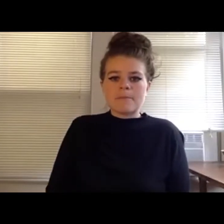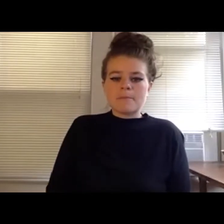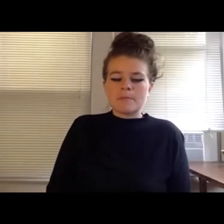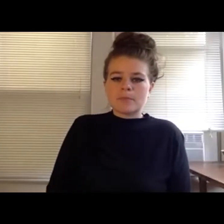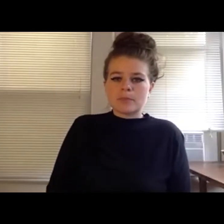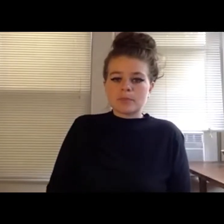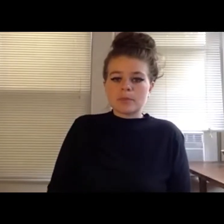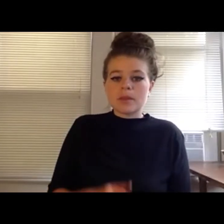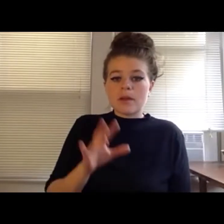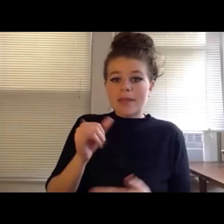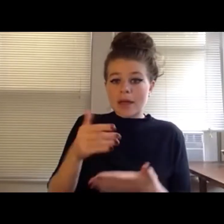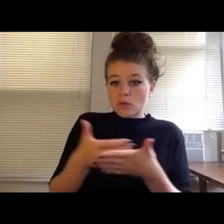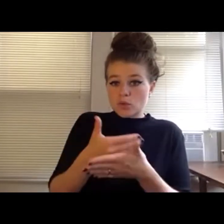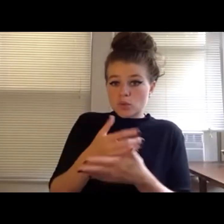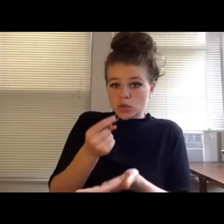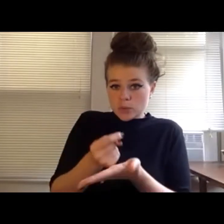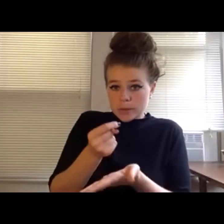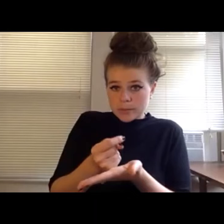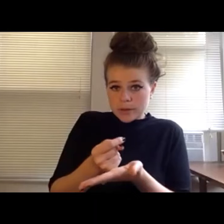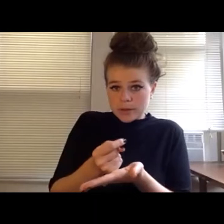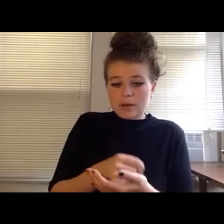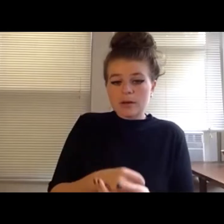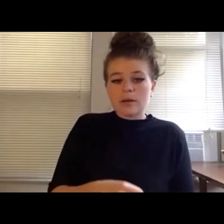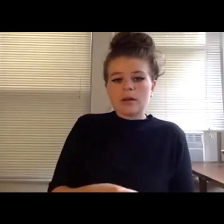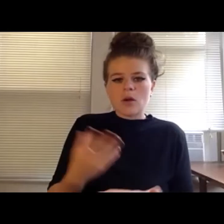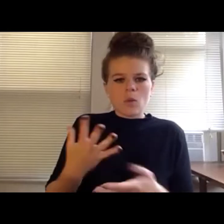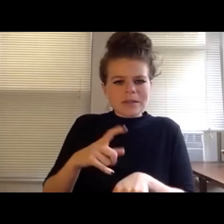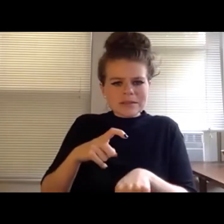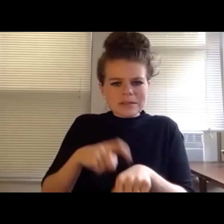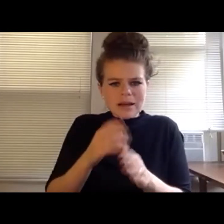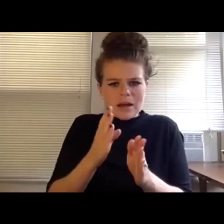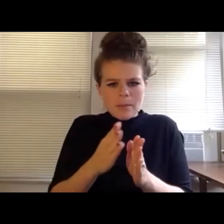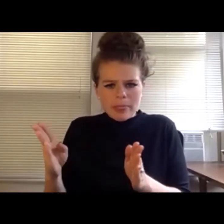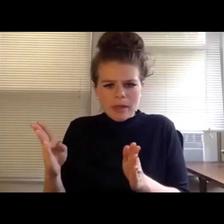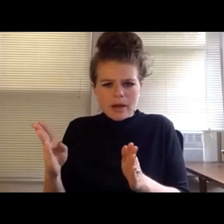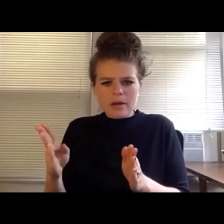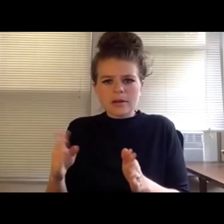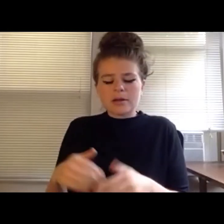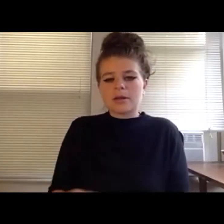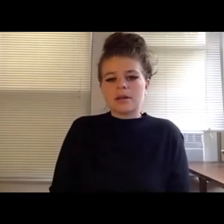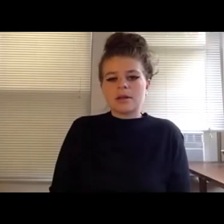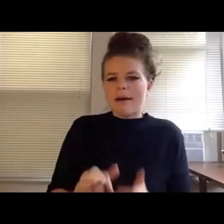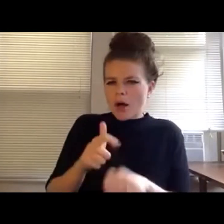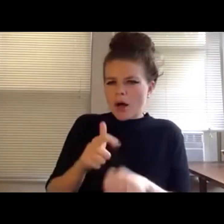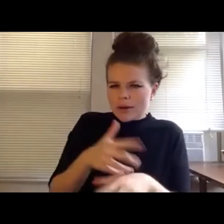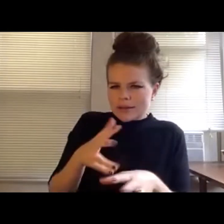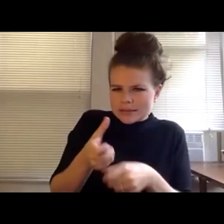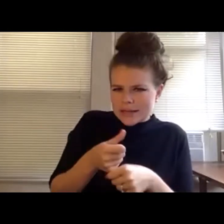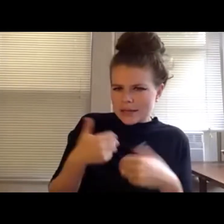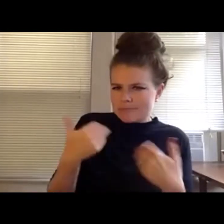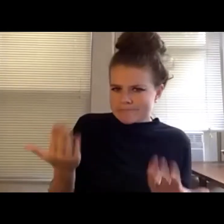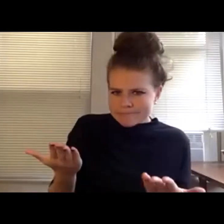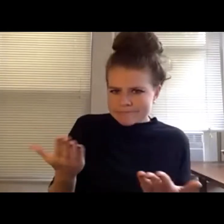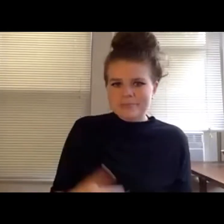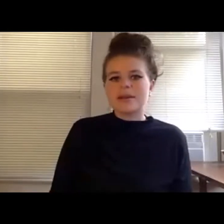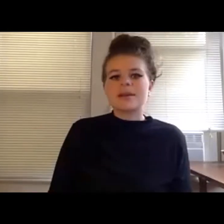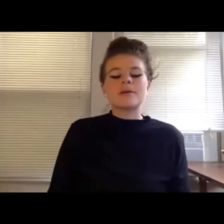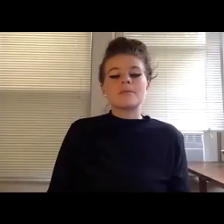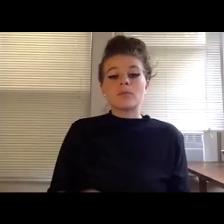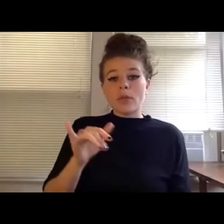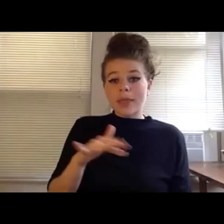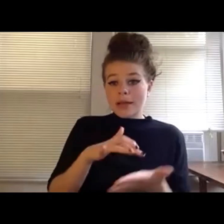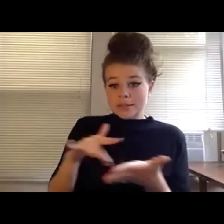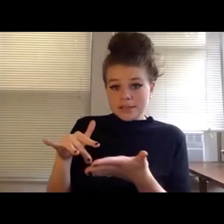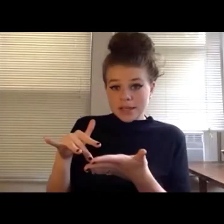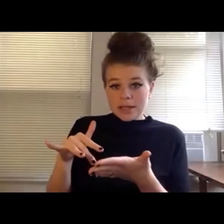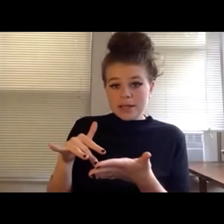new treatment? What is the timeline for this study? How long does it take? So the study team should